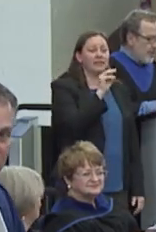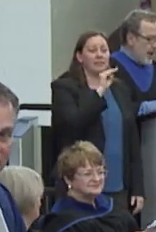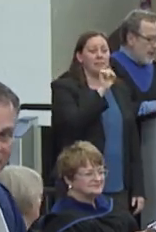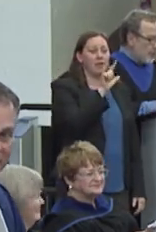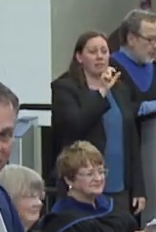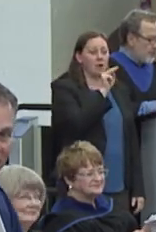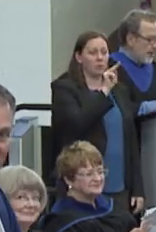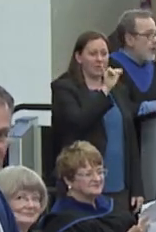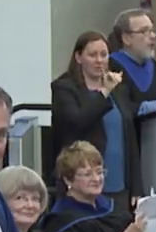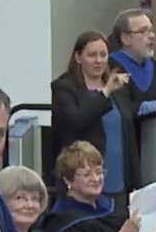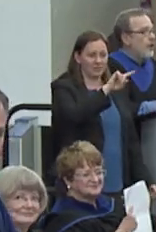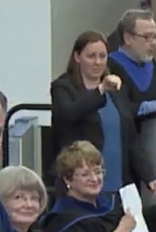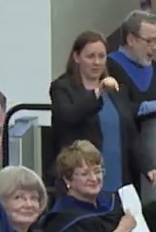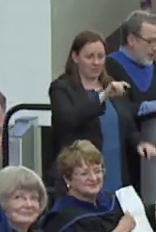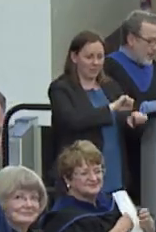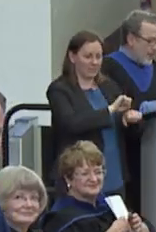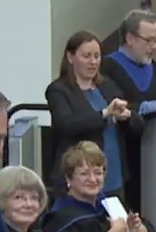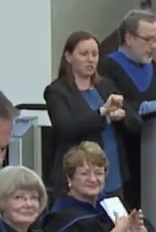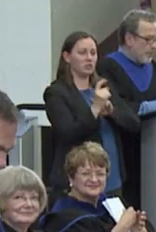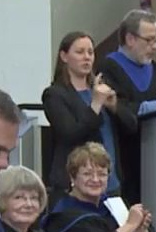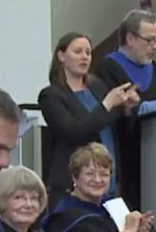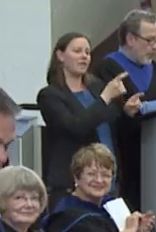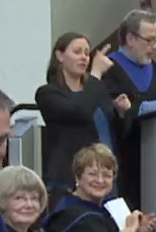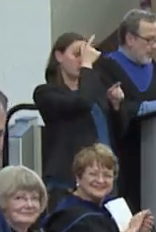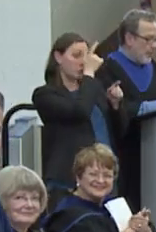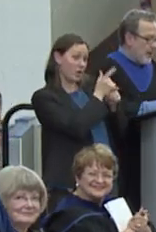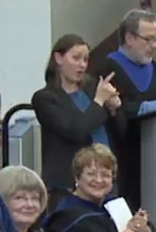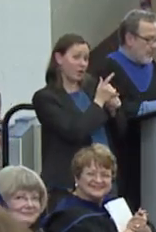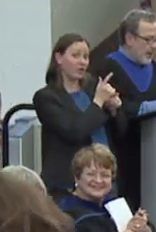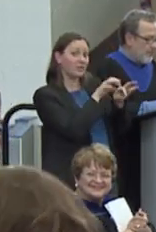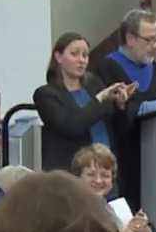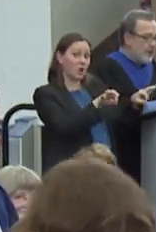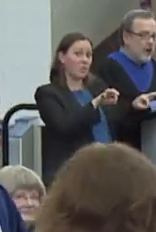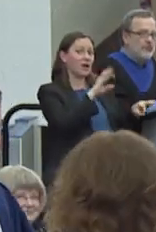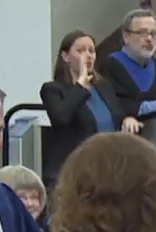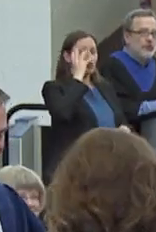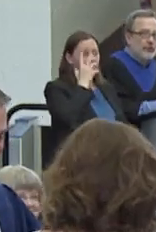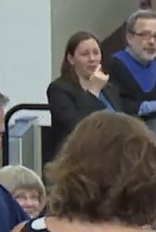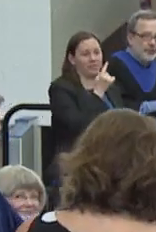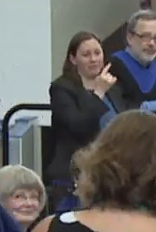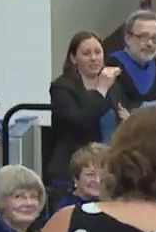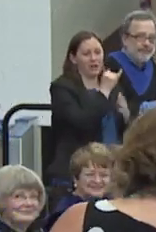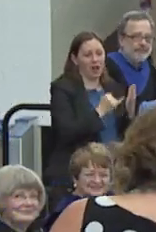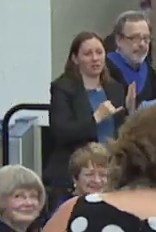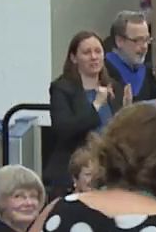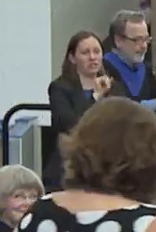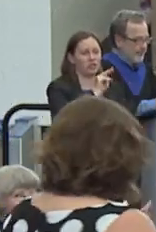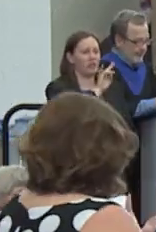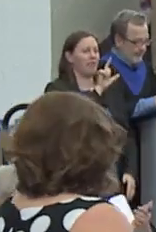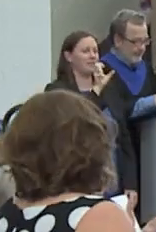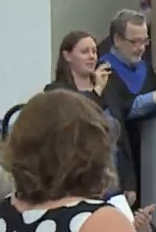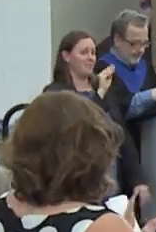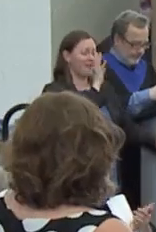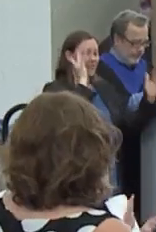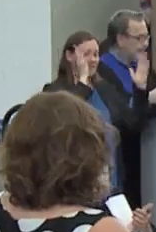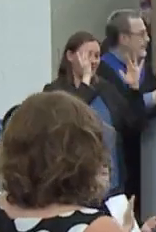joins us now to present her brother with a diploma in Radio and Television Arts Journalism.